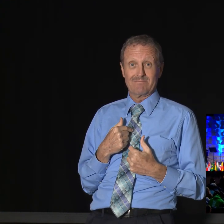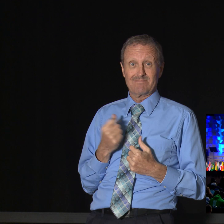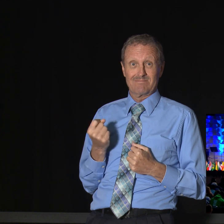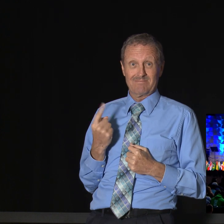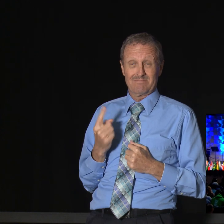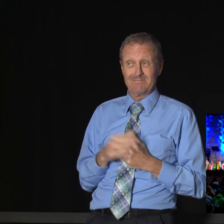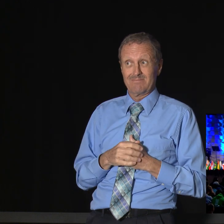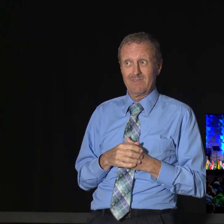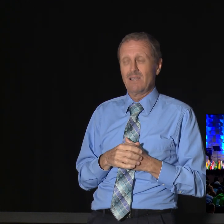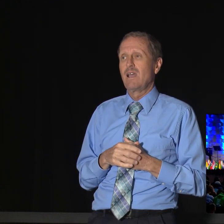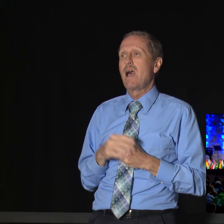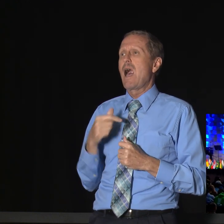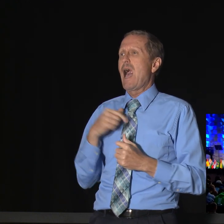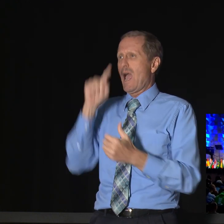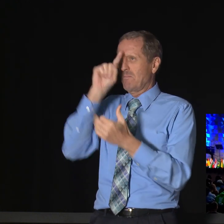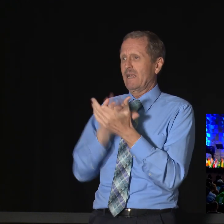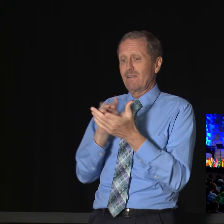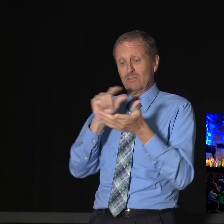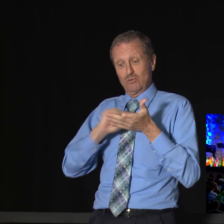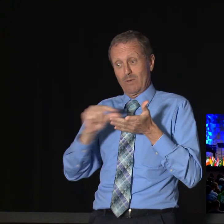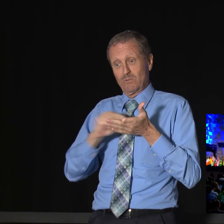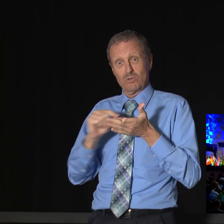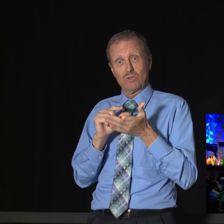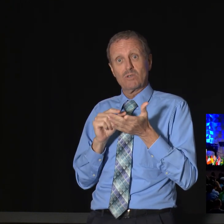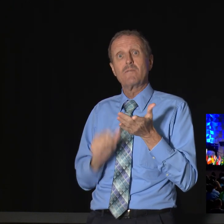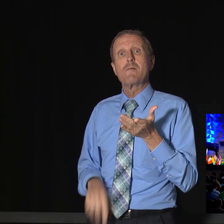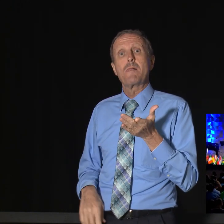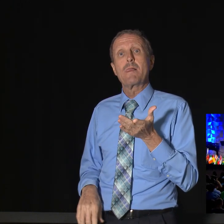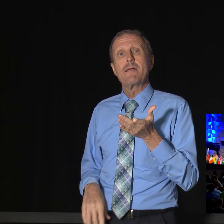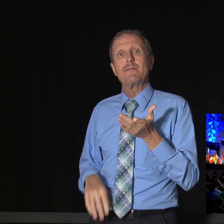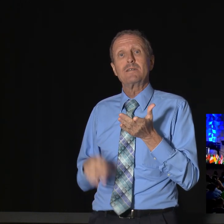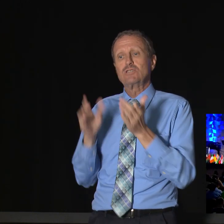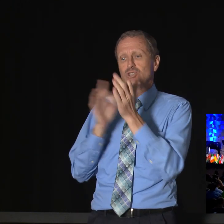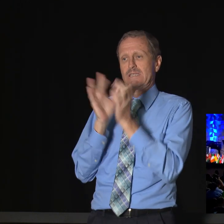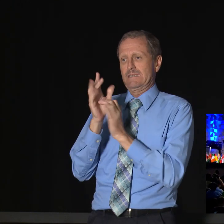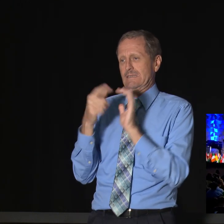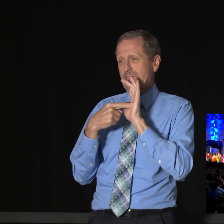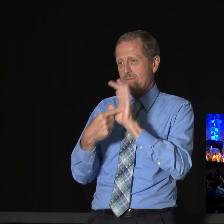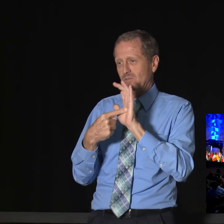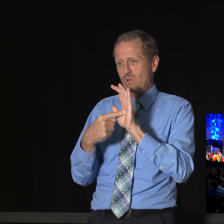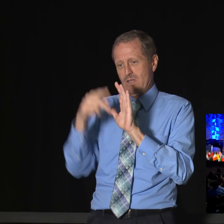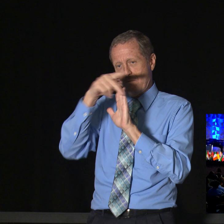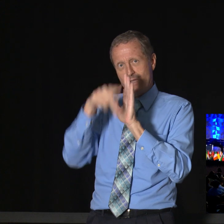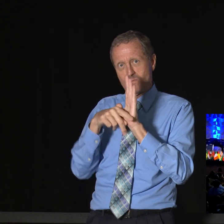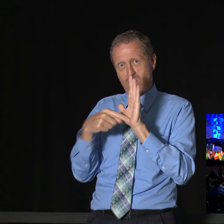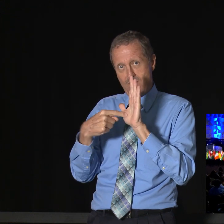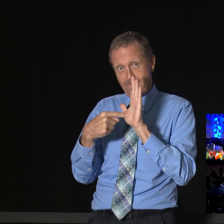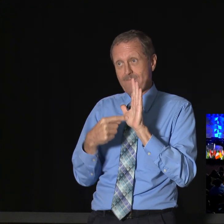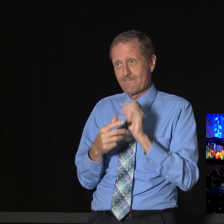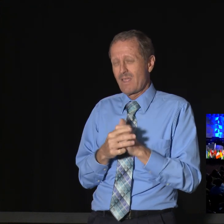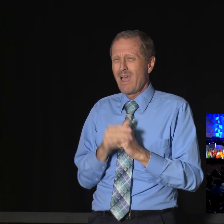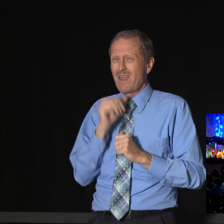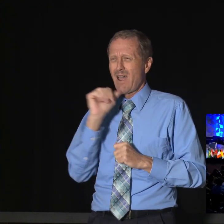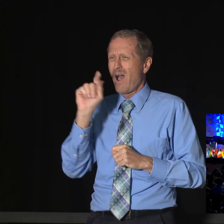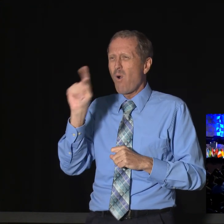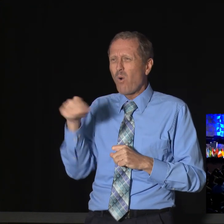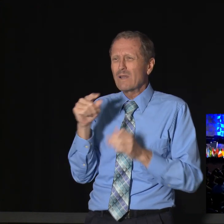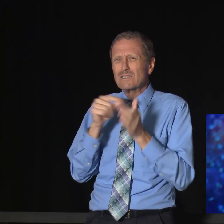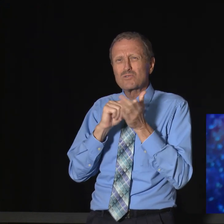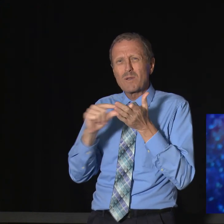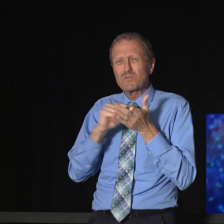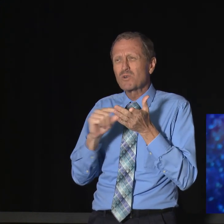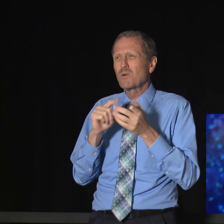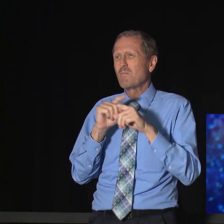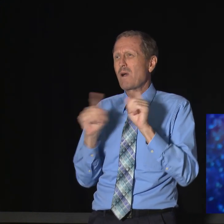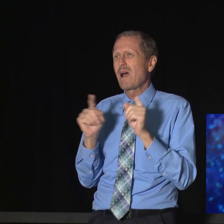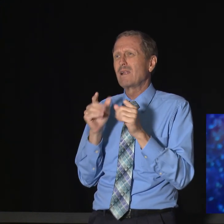In fact, I believe that in Scripture, Jesus demonstrated this principle, not just in Scripture, but